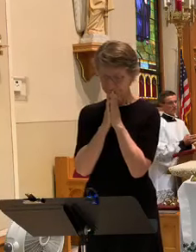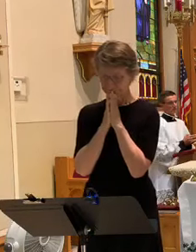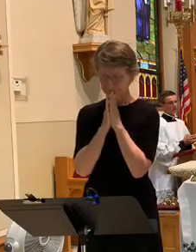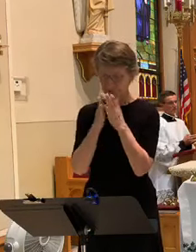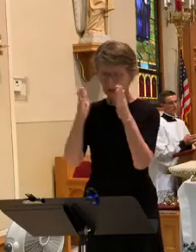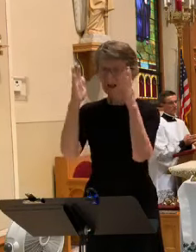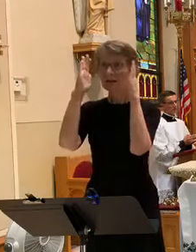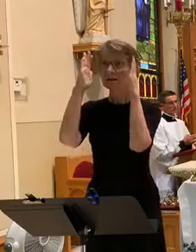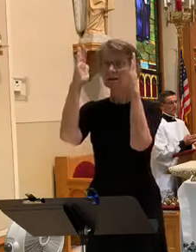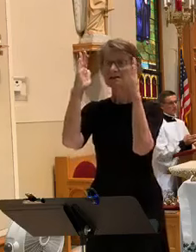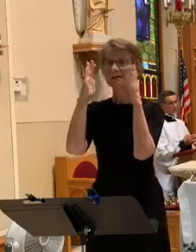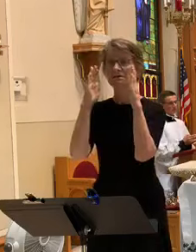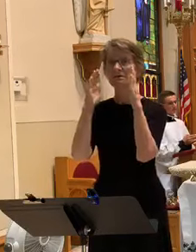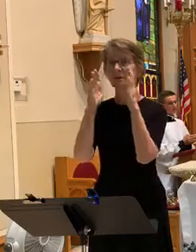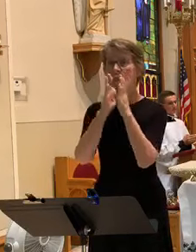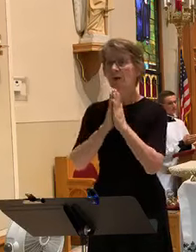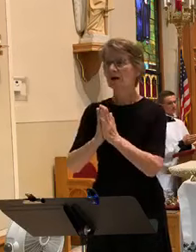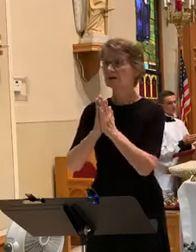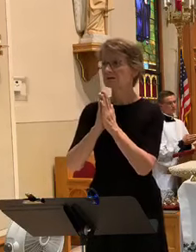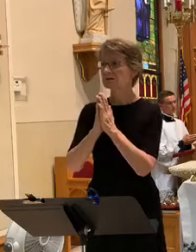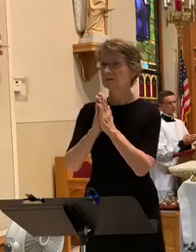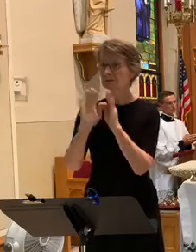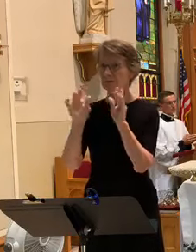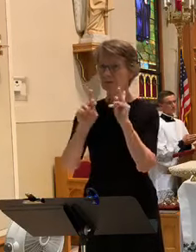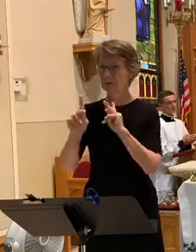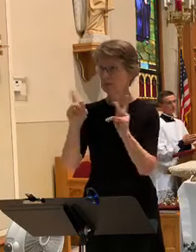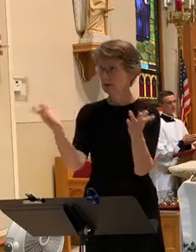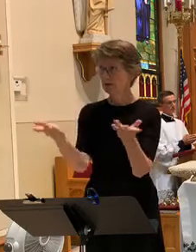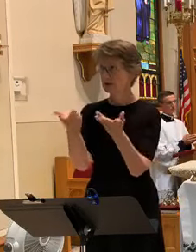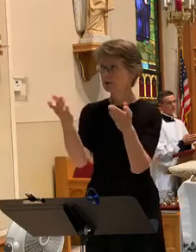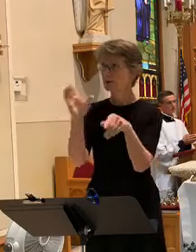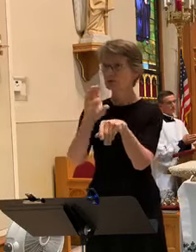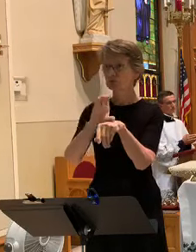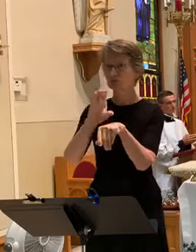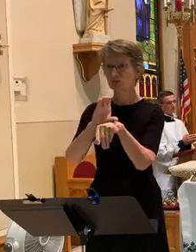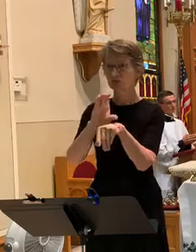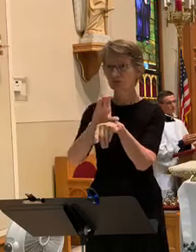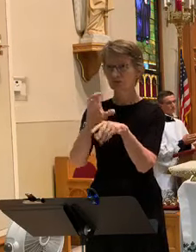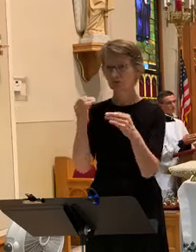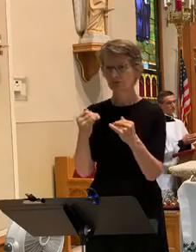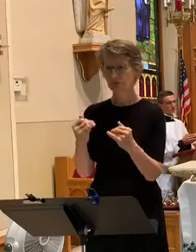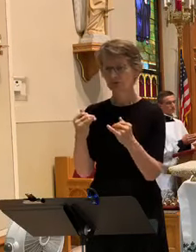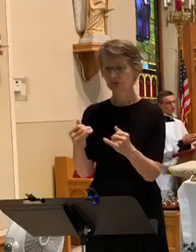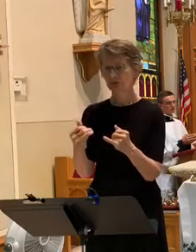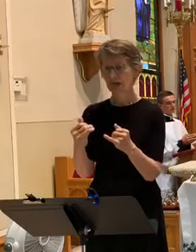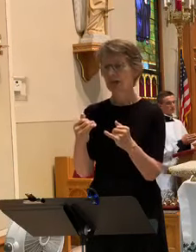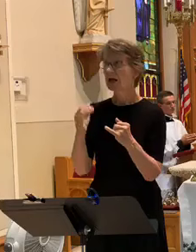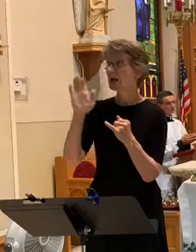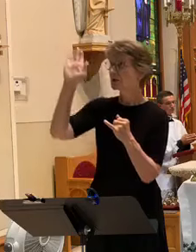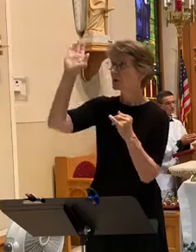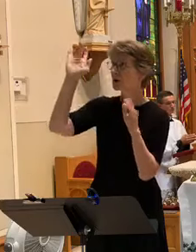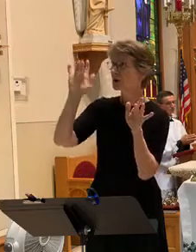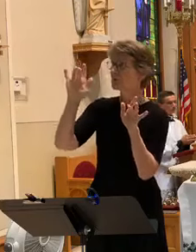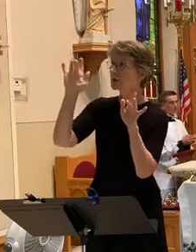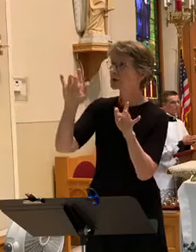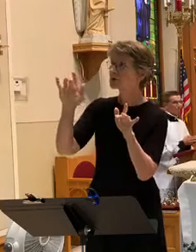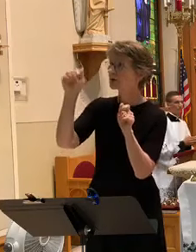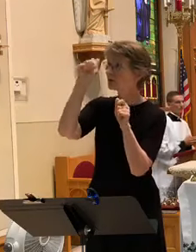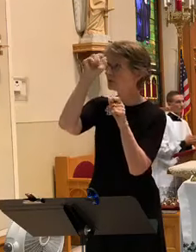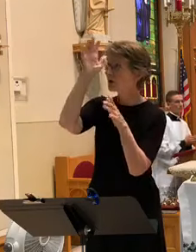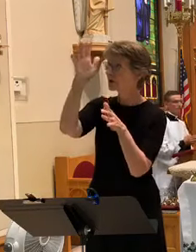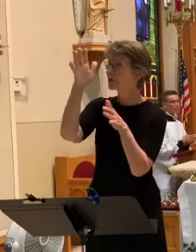Listen graciously to the prayers of this family whom you have summoned before you. In your compassion, O